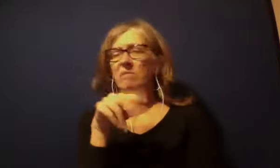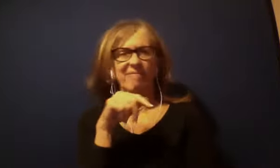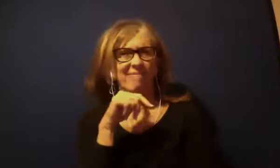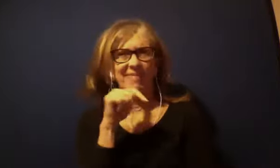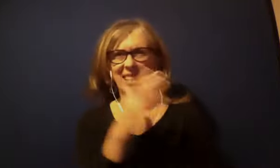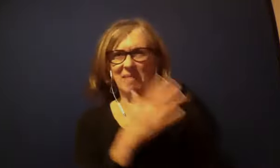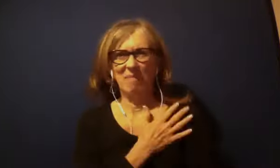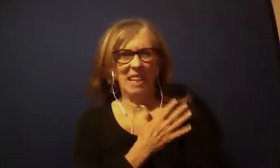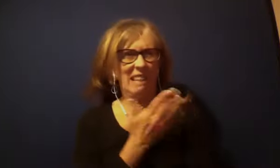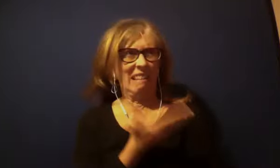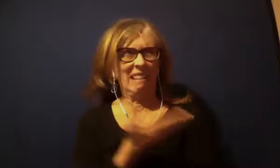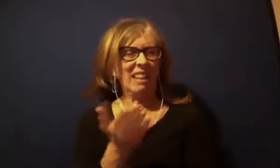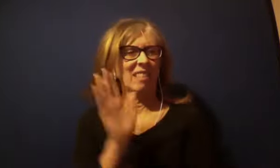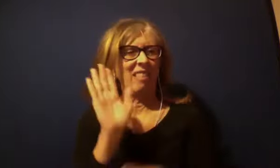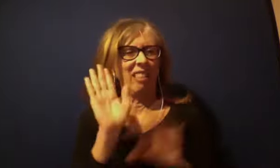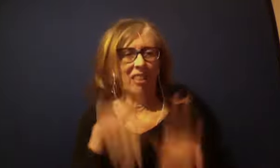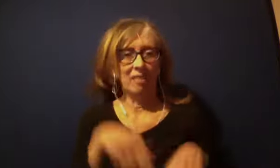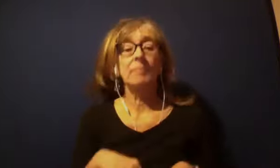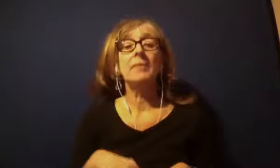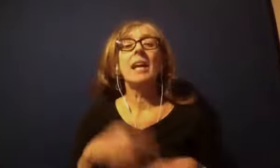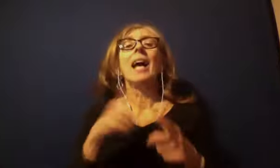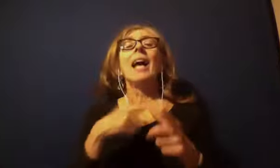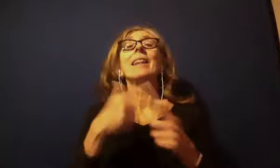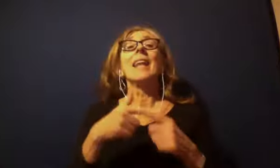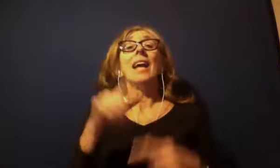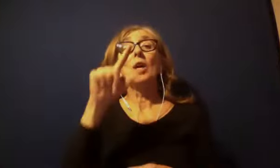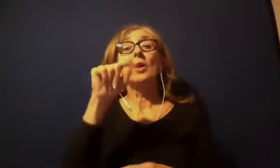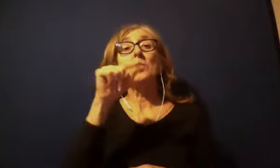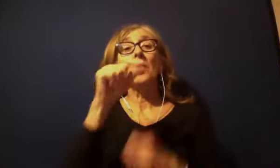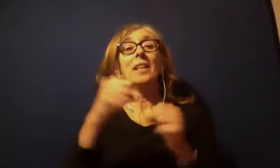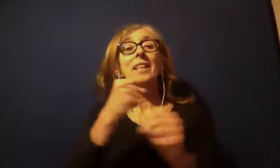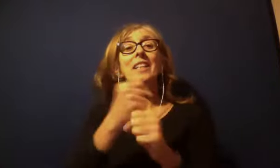me. So fast forward to like 20 years later, and what,